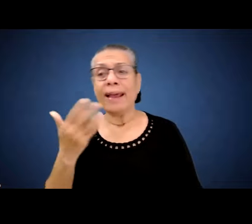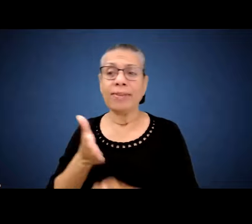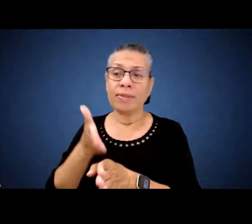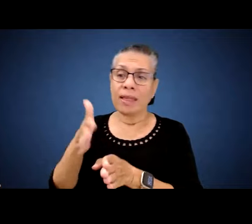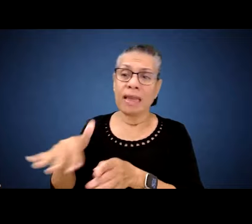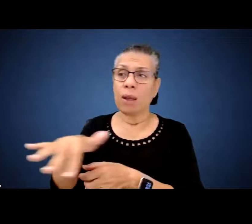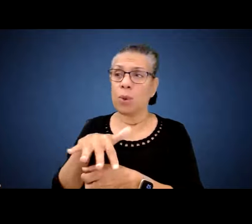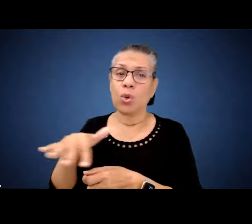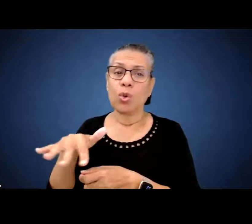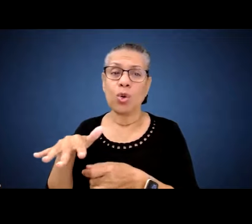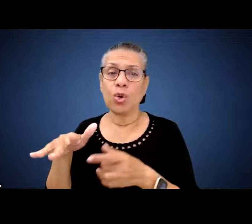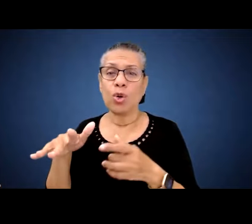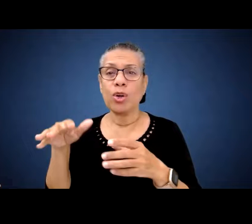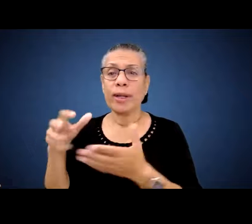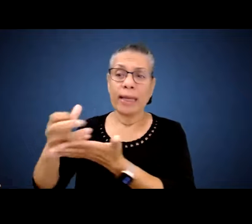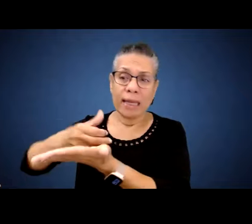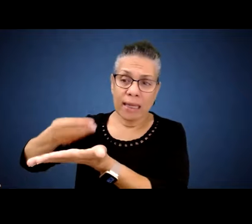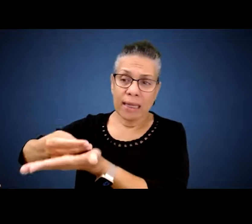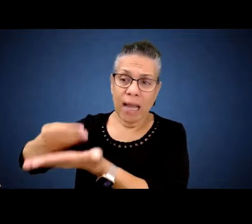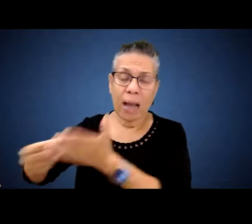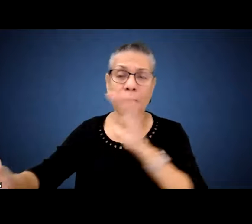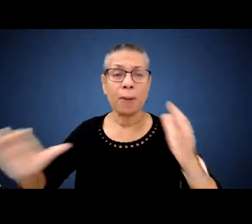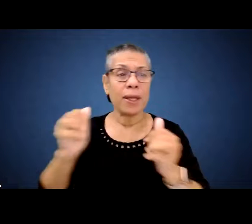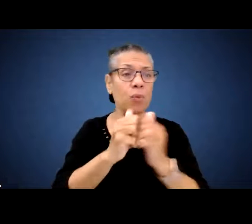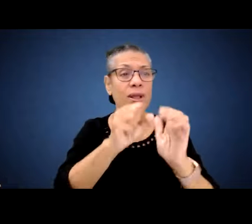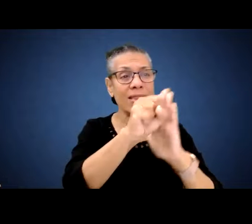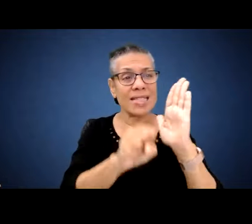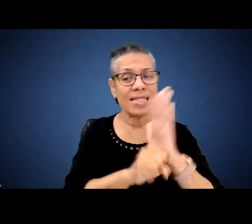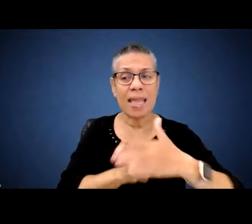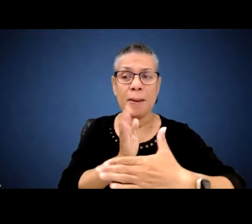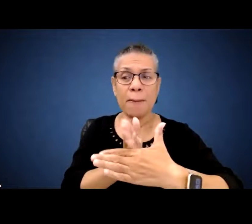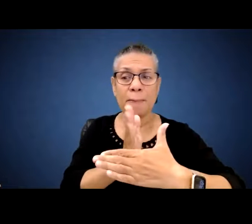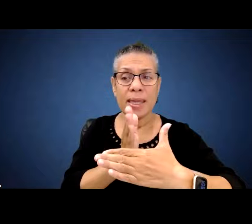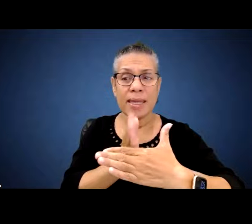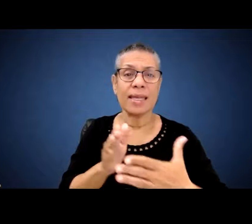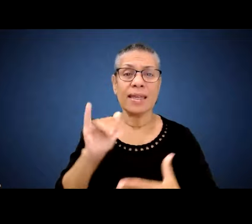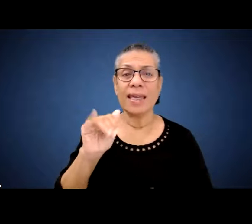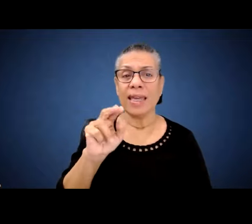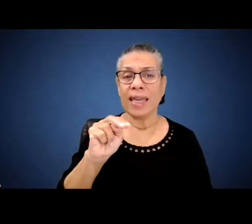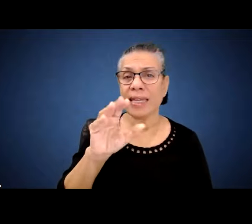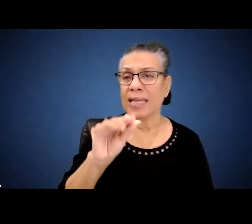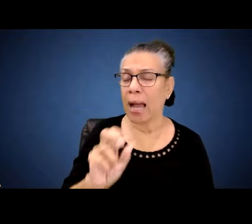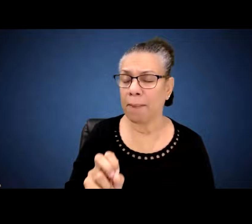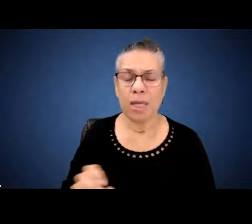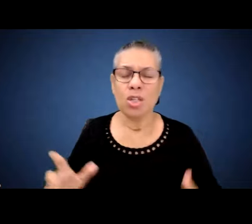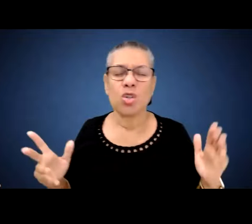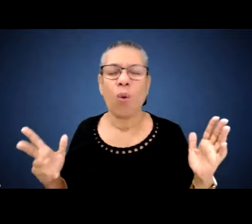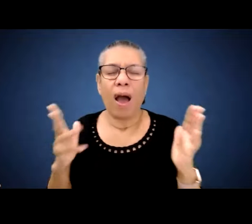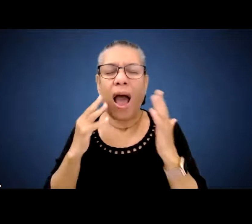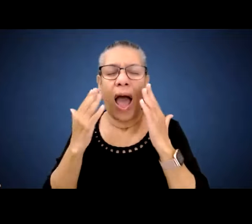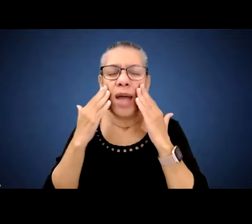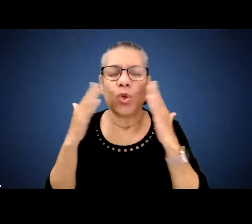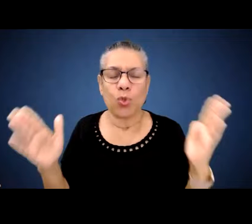neighborhood, income compared to the statewide median household. So I'm not sure whether,